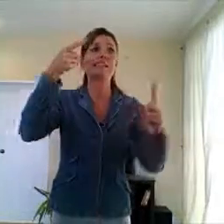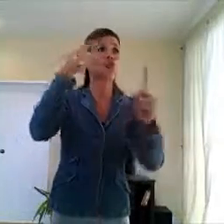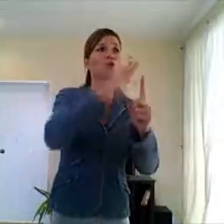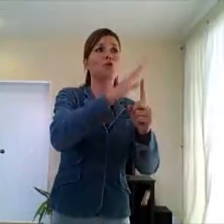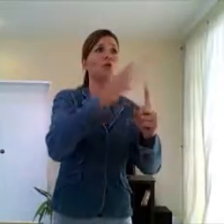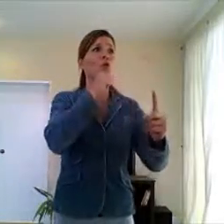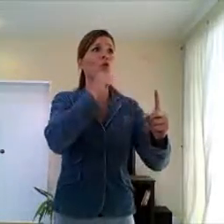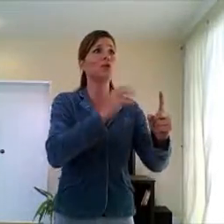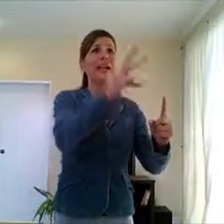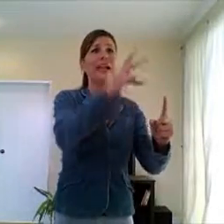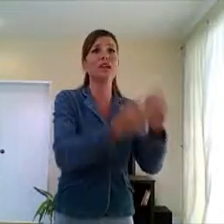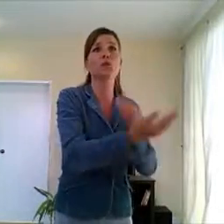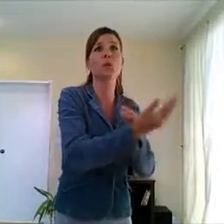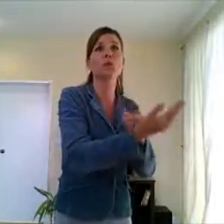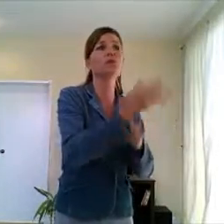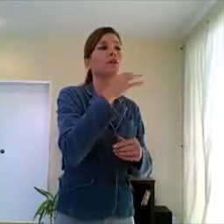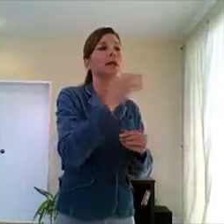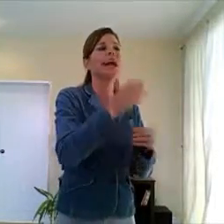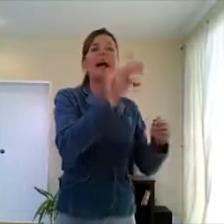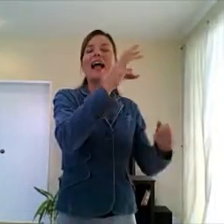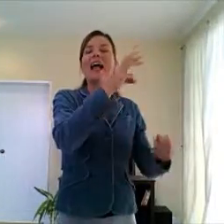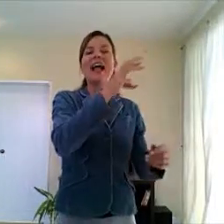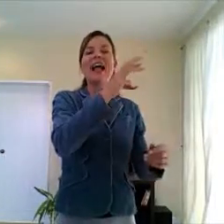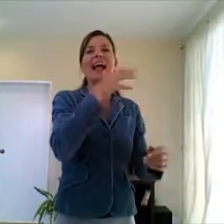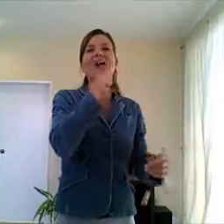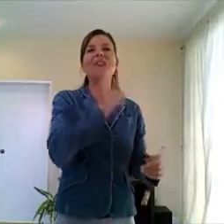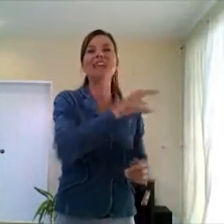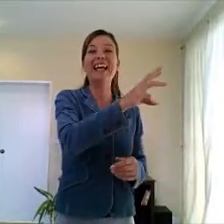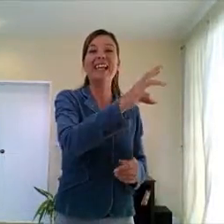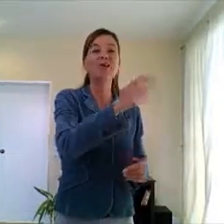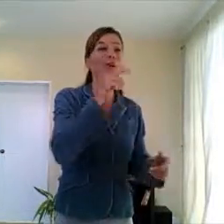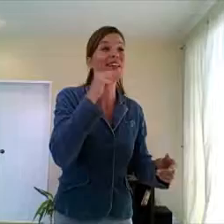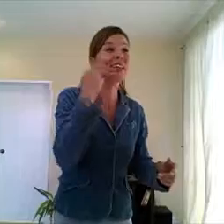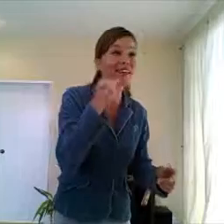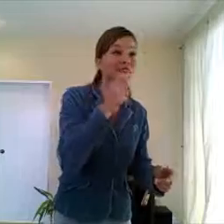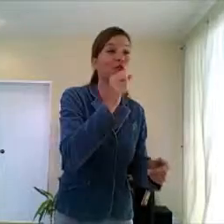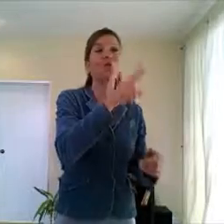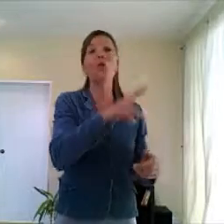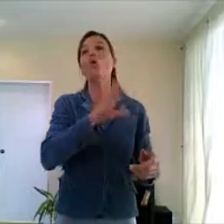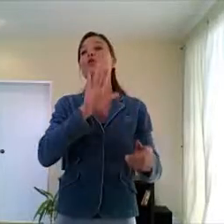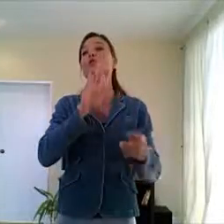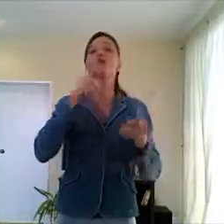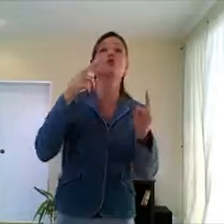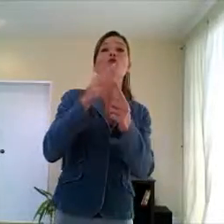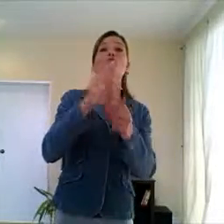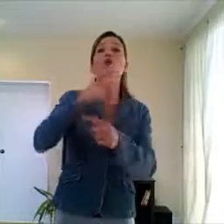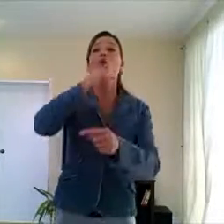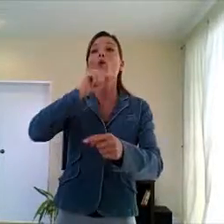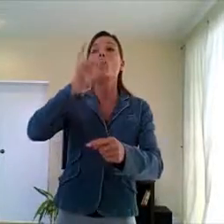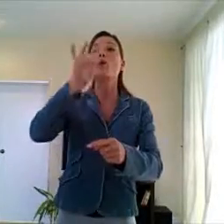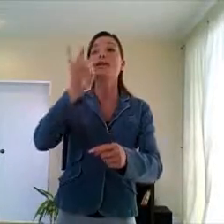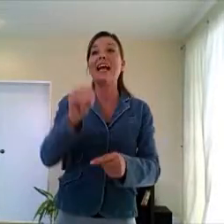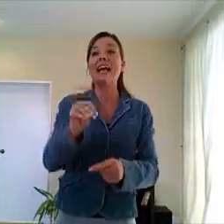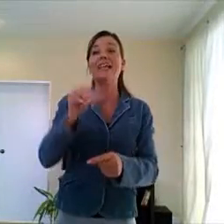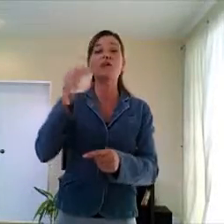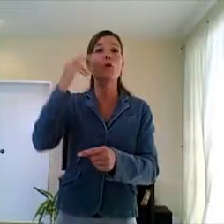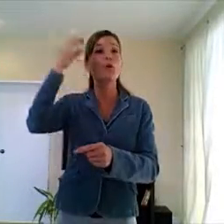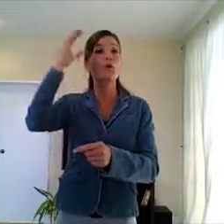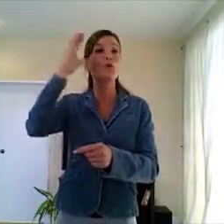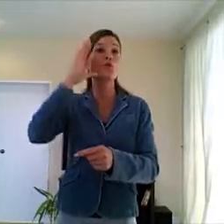in words they understand. You could give them analogies, you could give them examples. If you're at application, now you can do problems you've never seen before. You